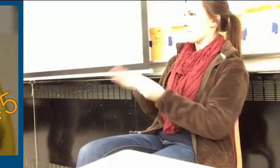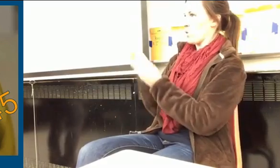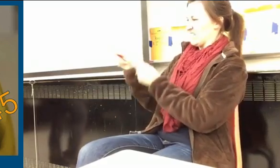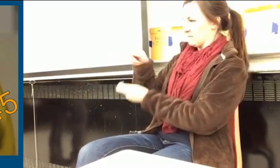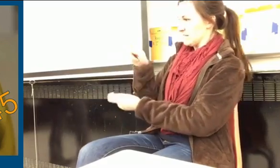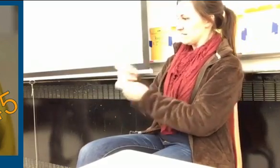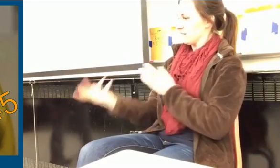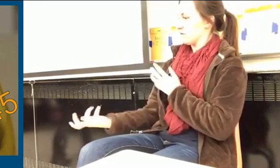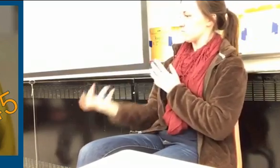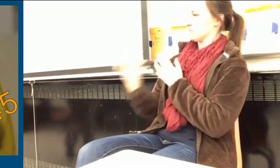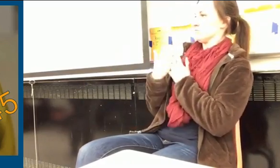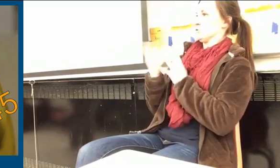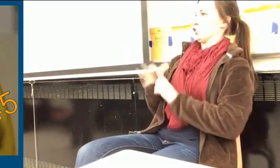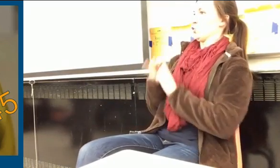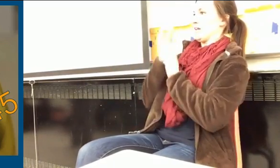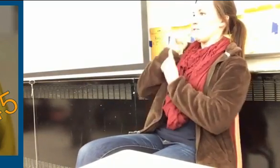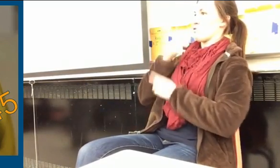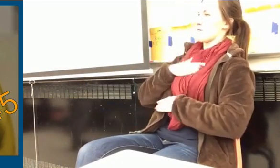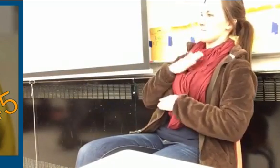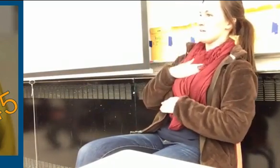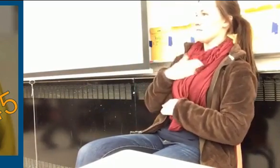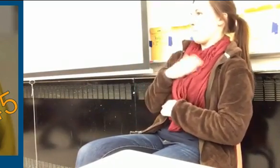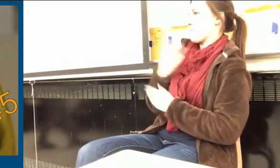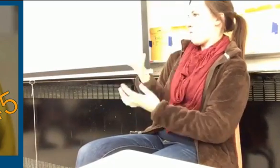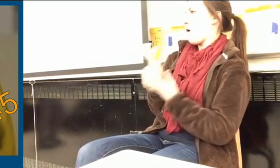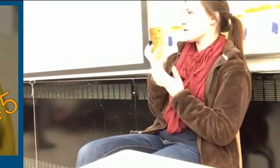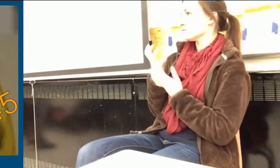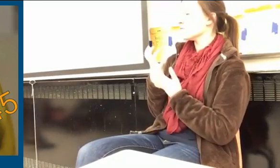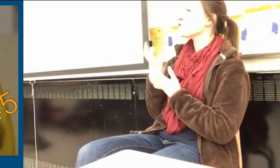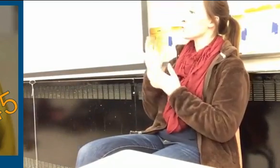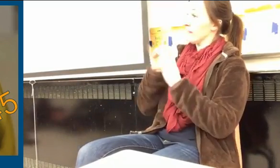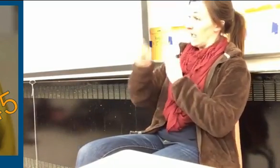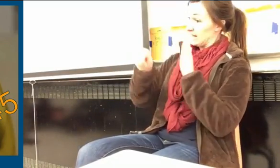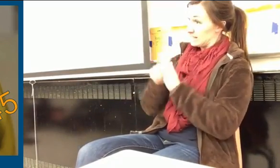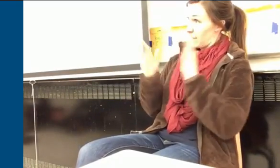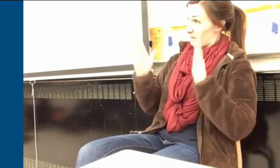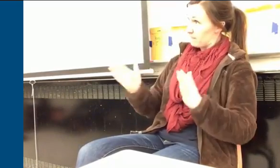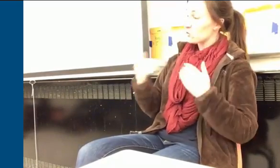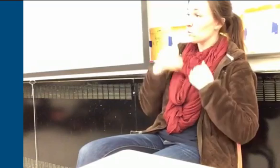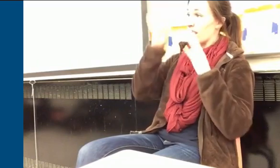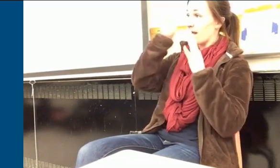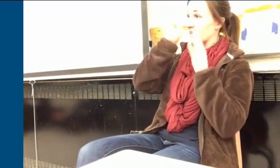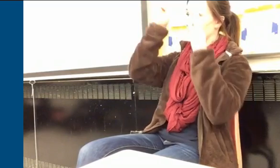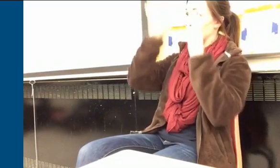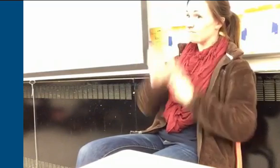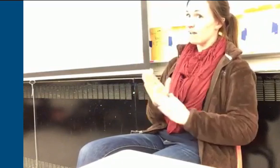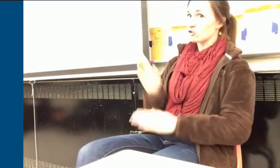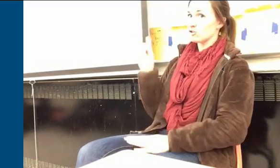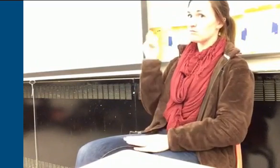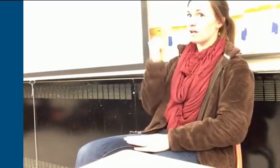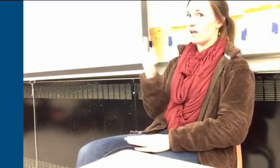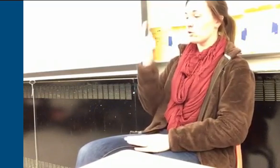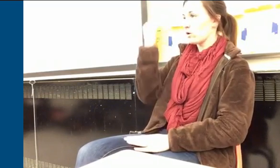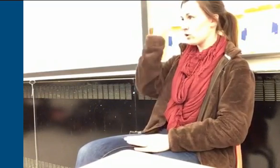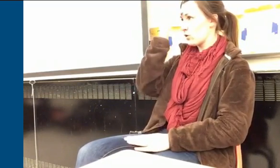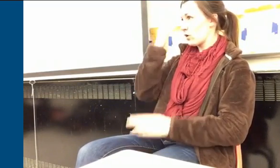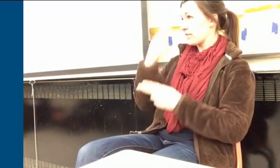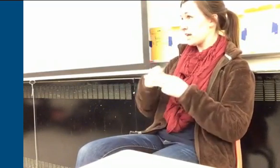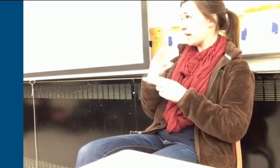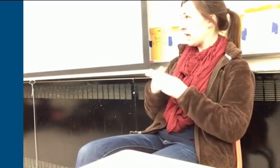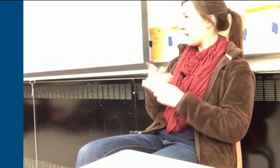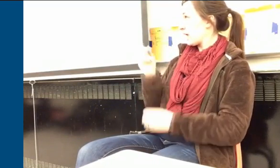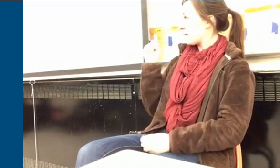specifically unique to you. Now, in this time period, we had an inventor. Anybody know his name? Henry